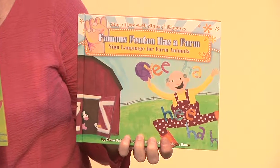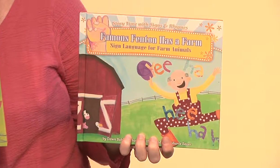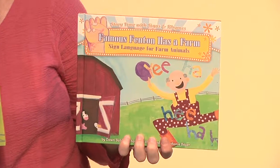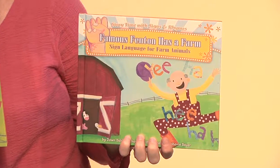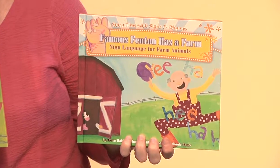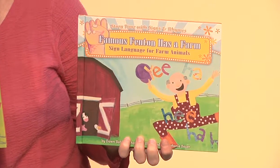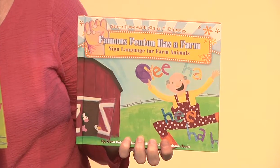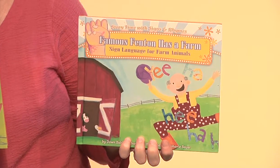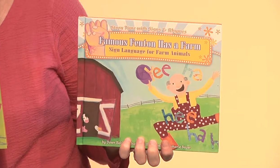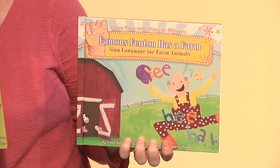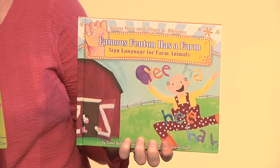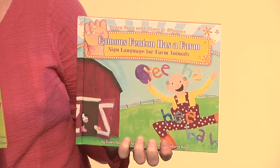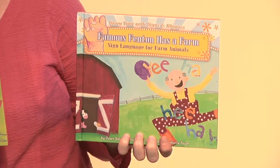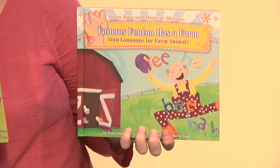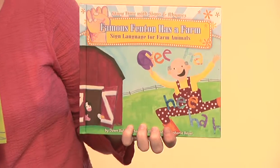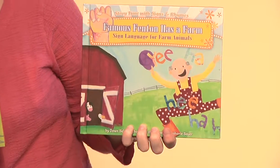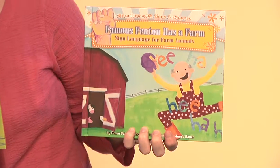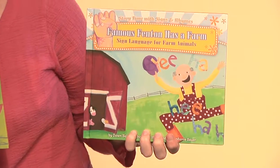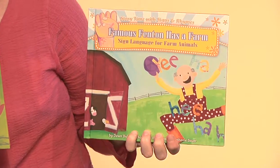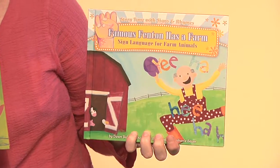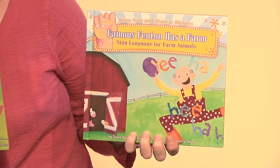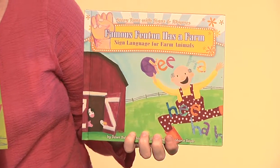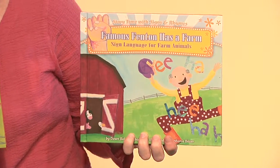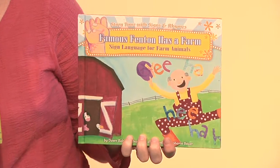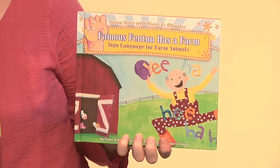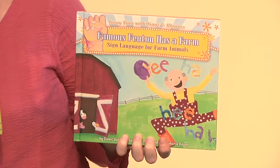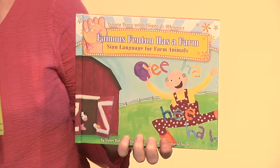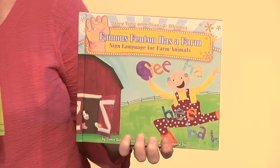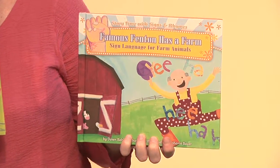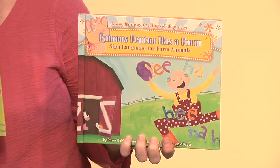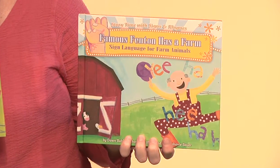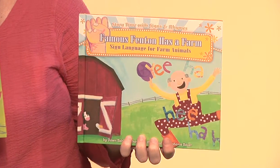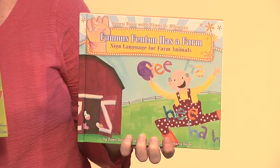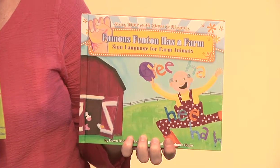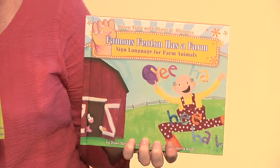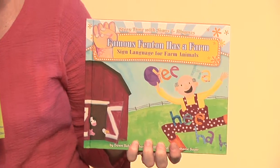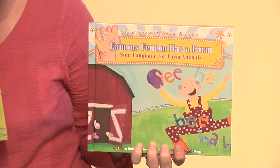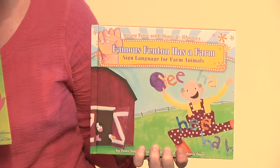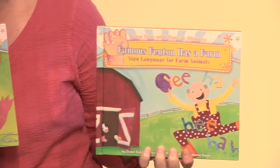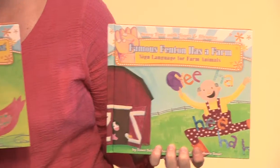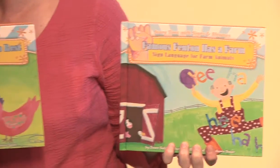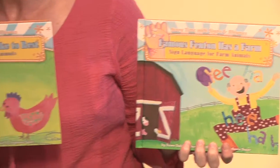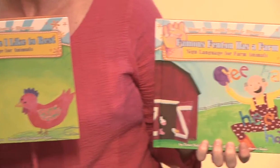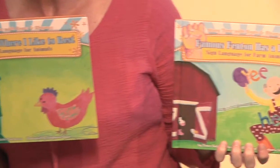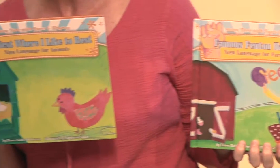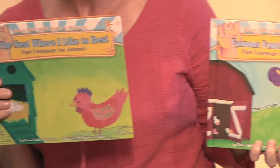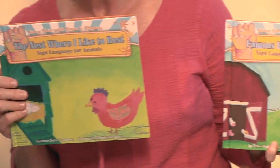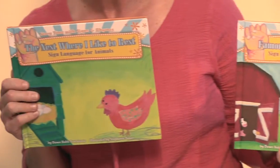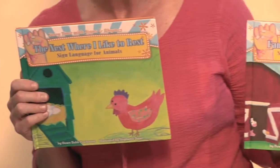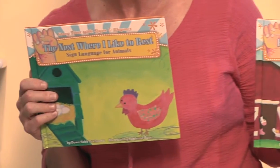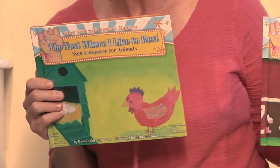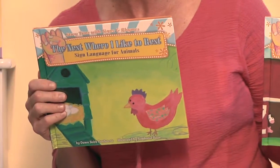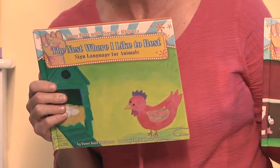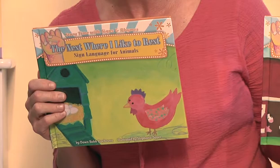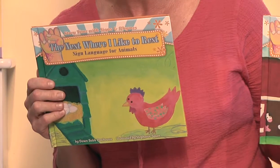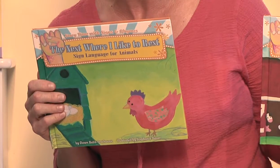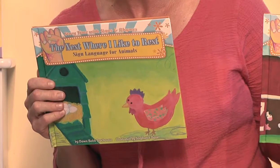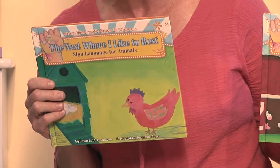Abdo Publishing. Famous Fenton Has a Farm and The Nest Where I Like to Rest are perfect books for